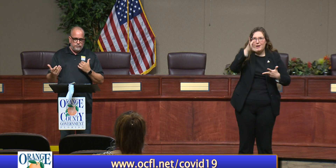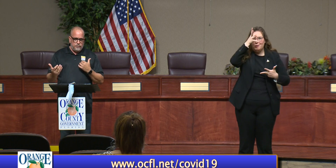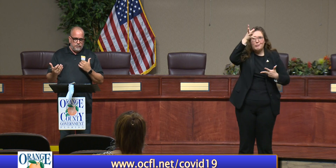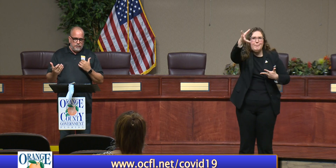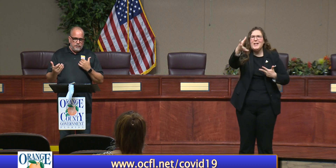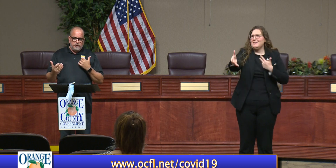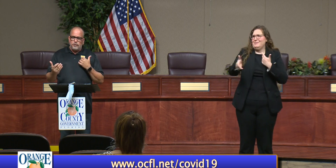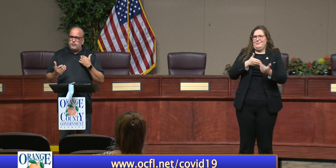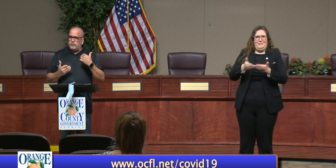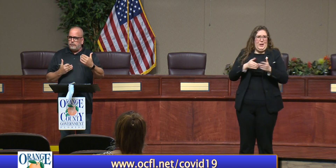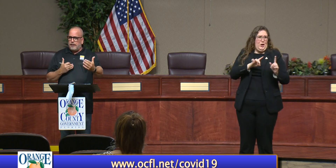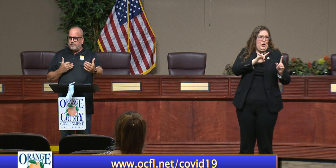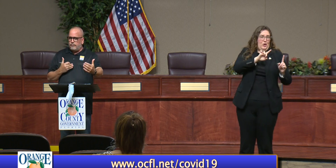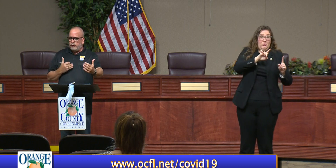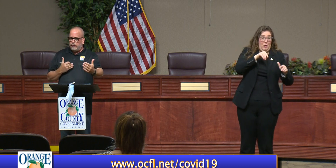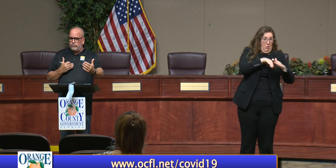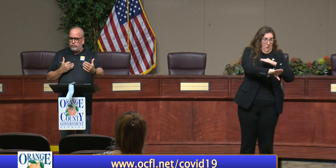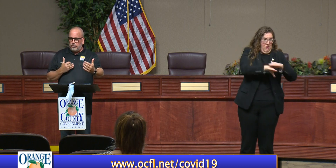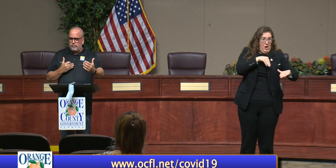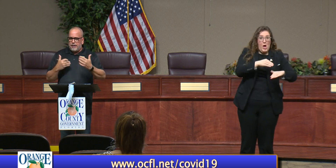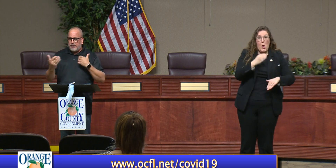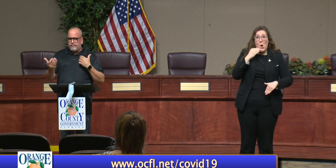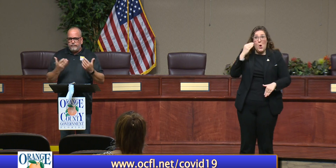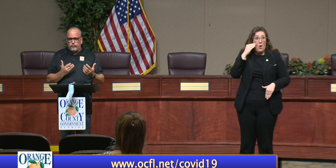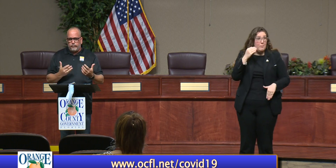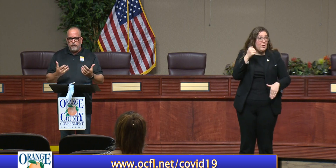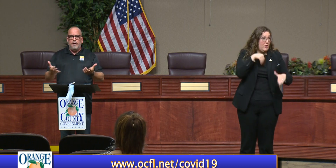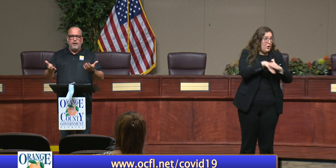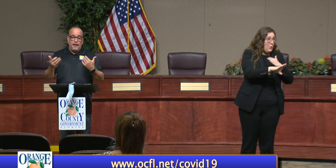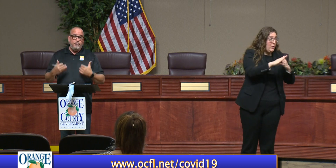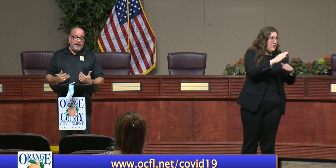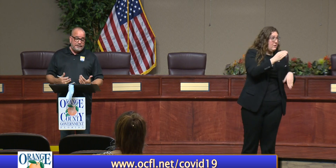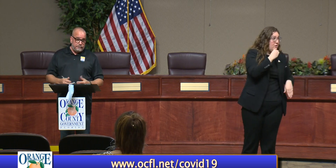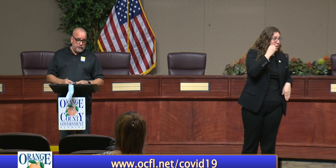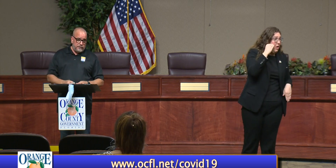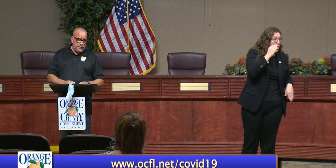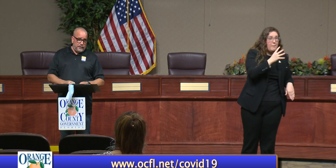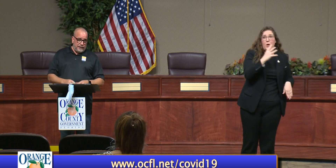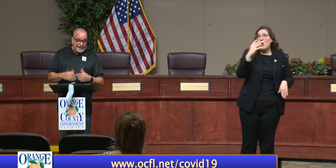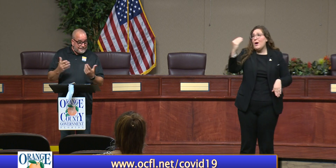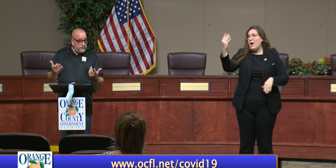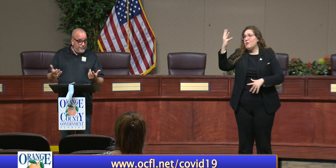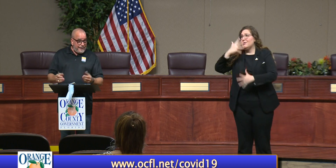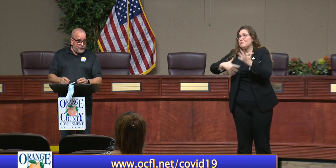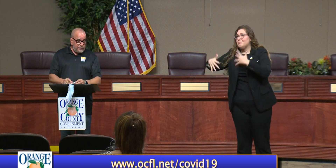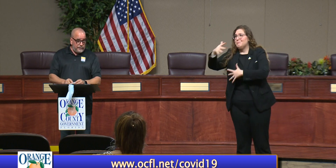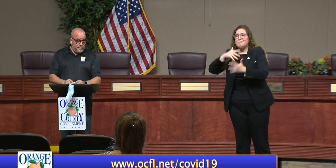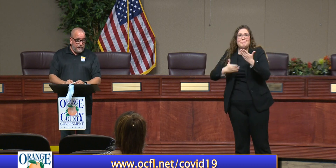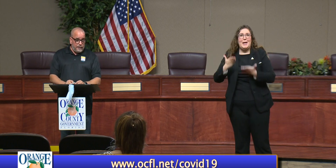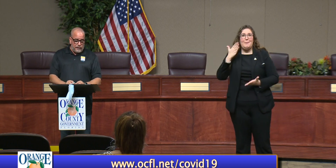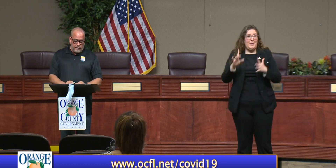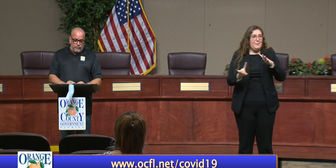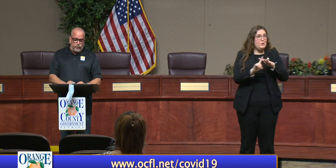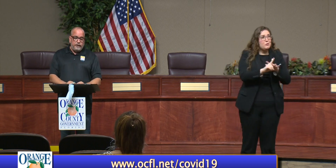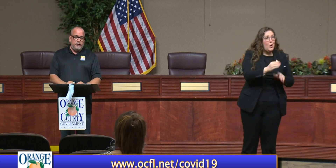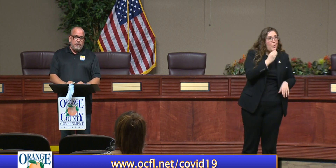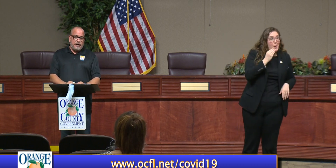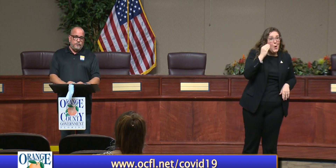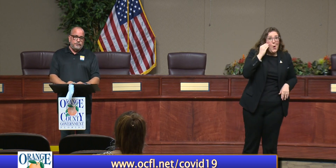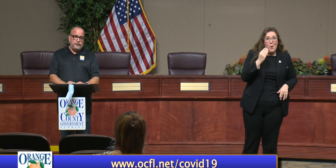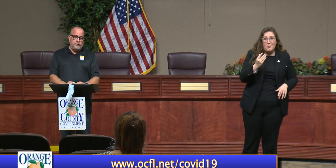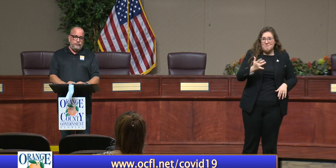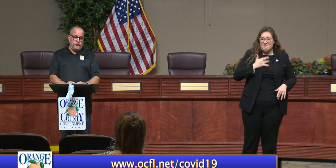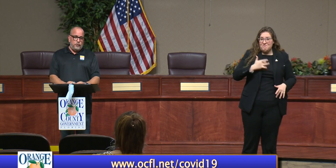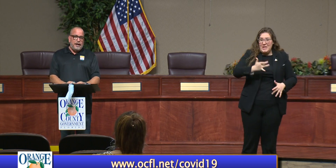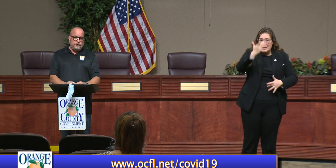house, is also interacting with the community back and forth, and possibly asymptomatically bringing the